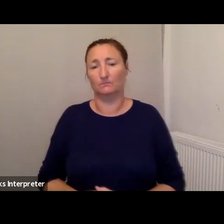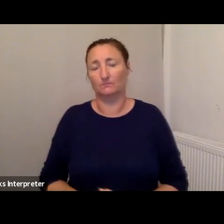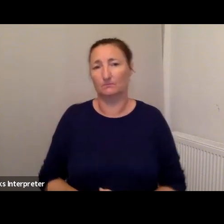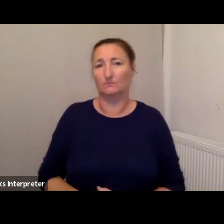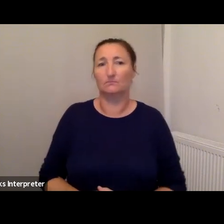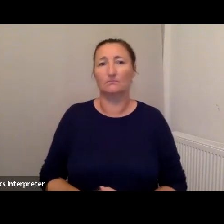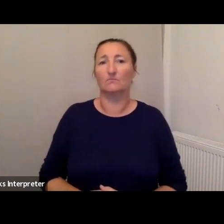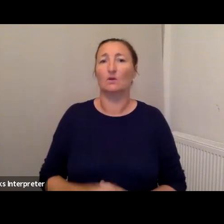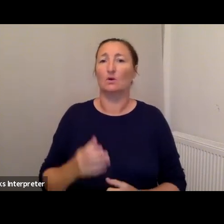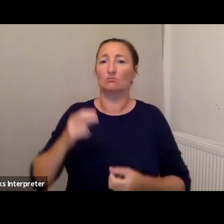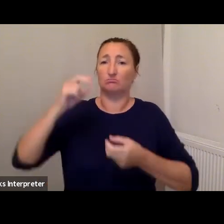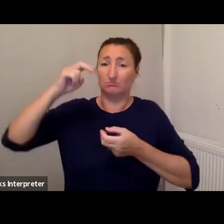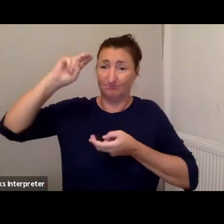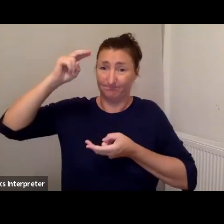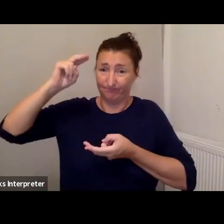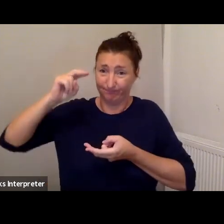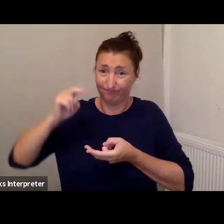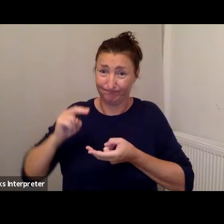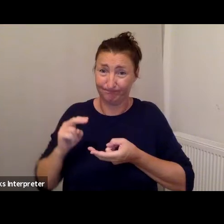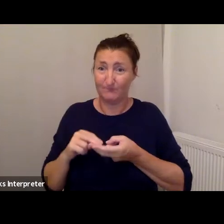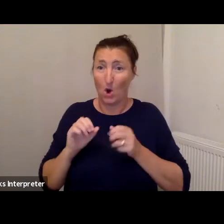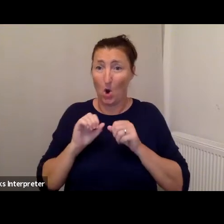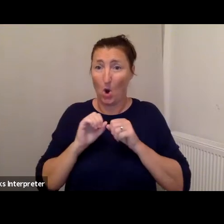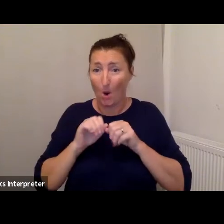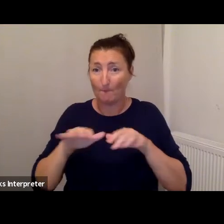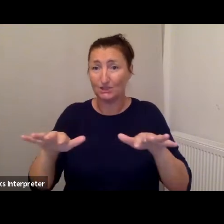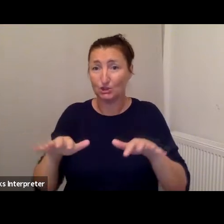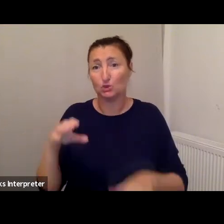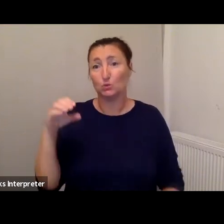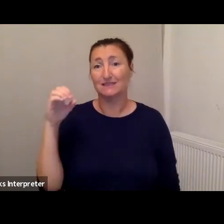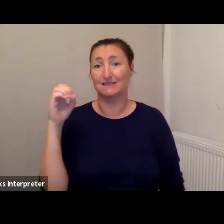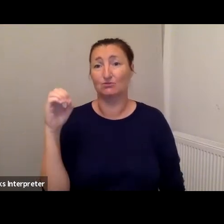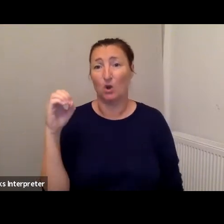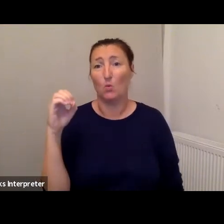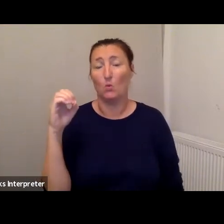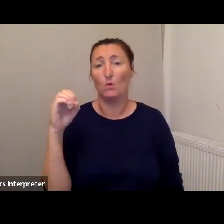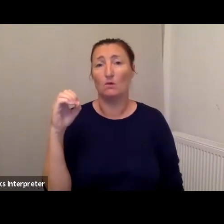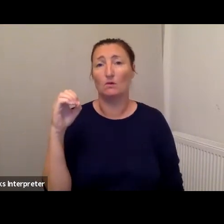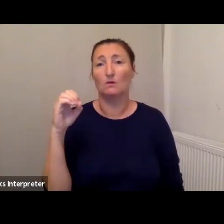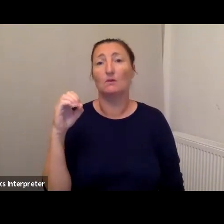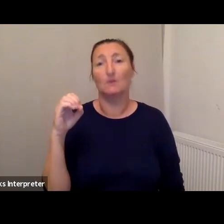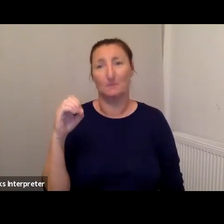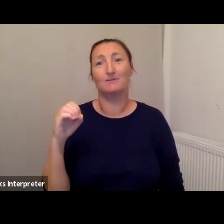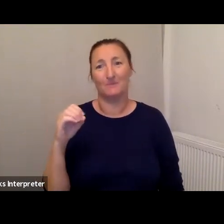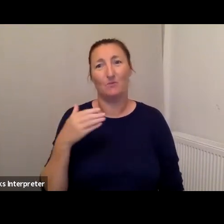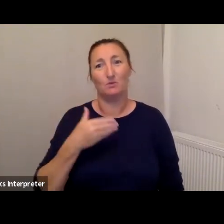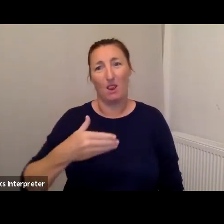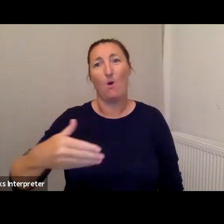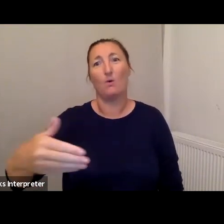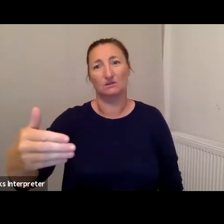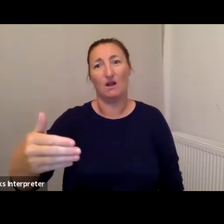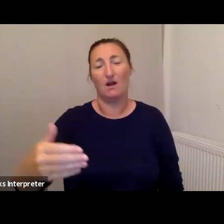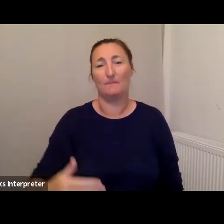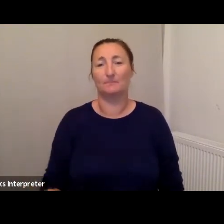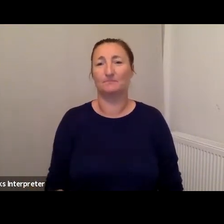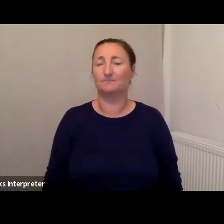a zero level, which looks like it's going to take another decade. So when we look at disability and